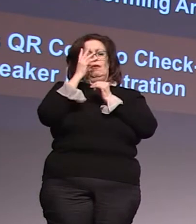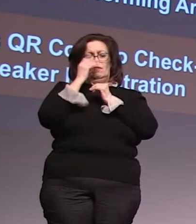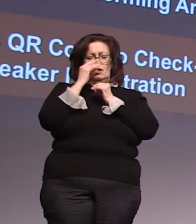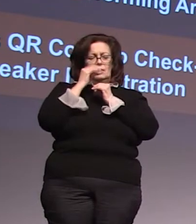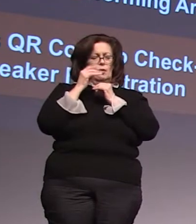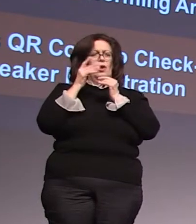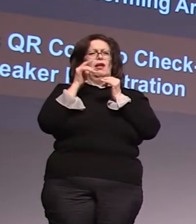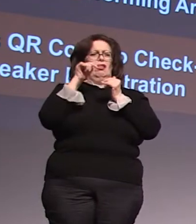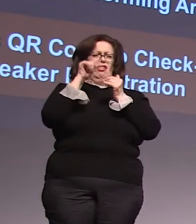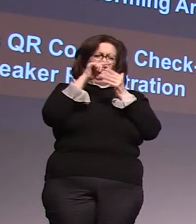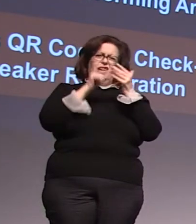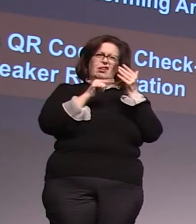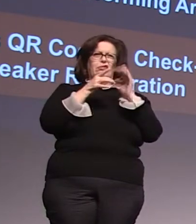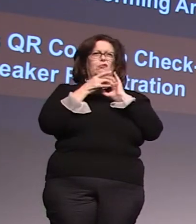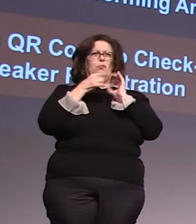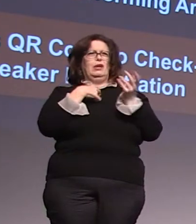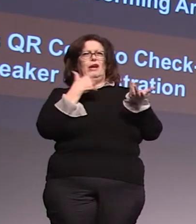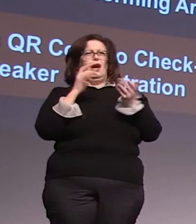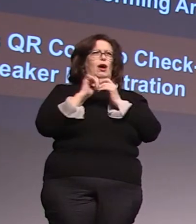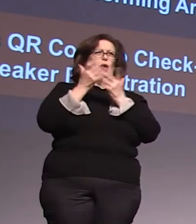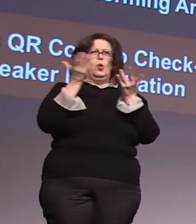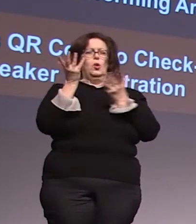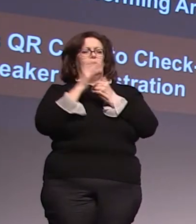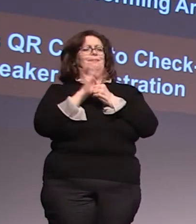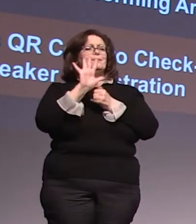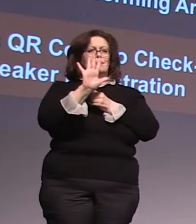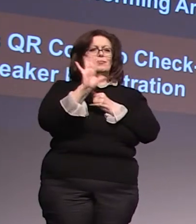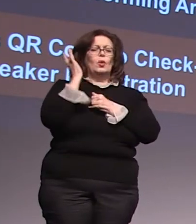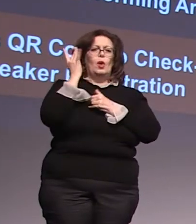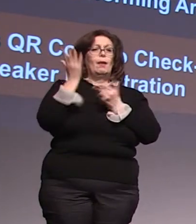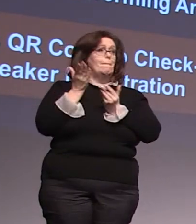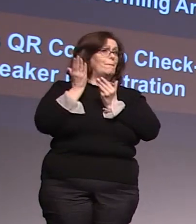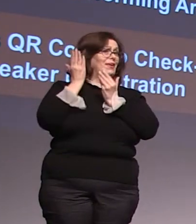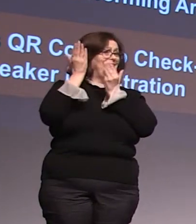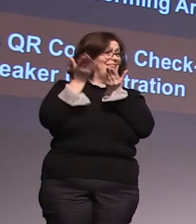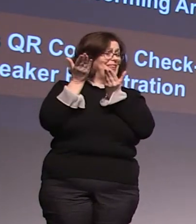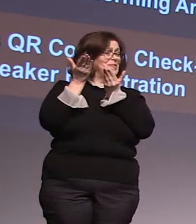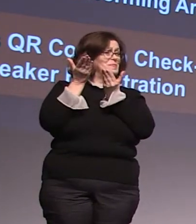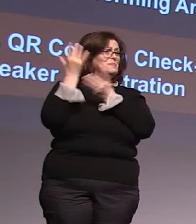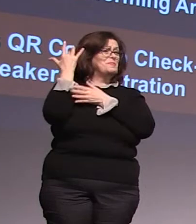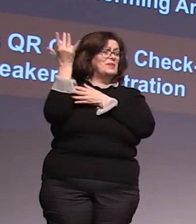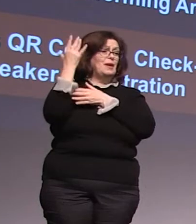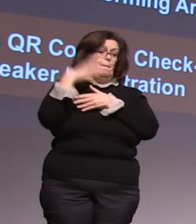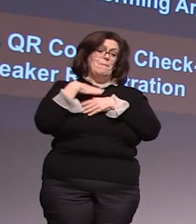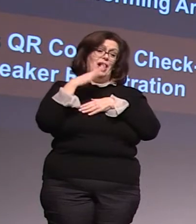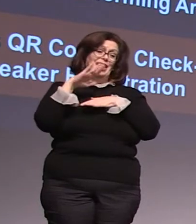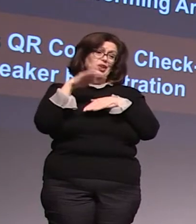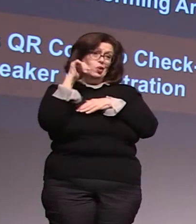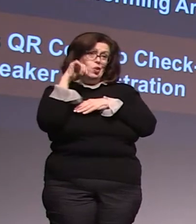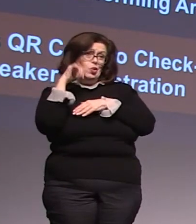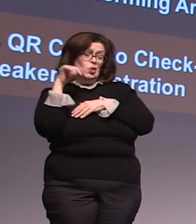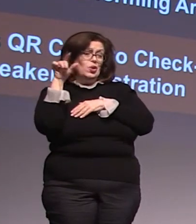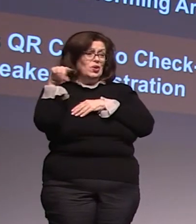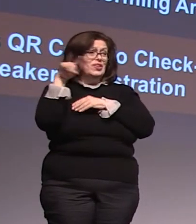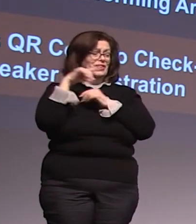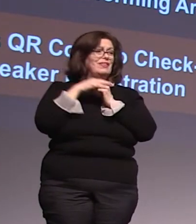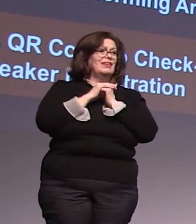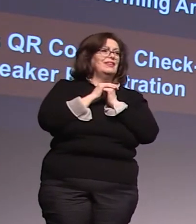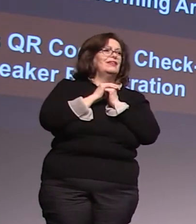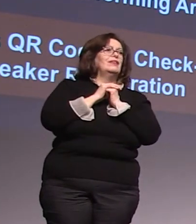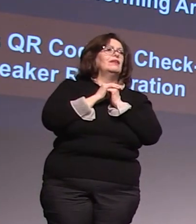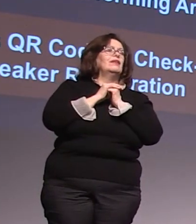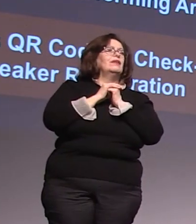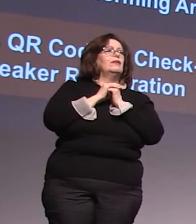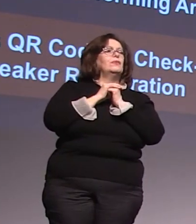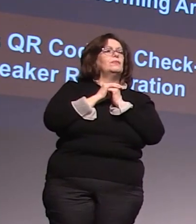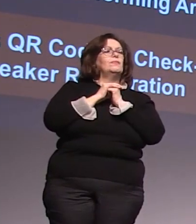this have to do with me? And why is mom talking about this again? But why I bring it up, especially with my two little girls, is I've got three kids. Baby Jack's not in school yet, so I'll